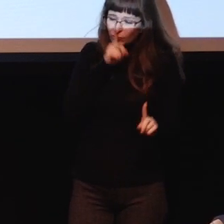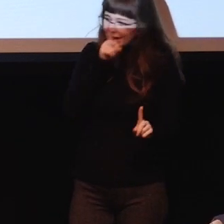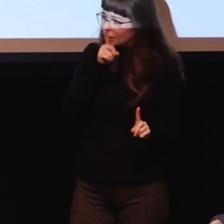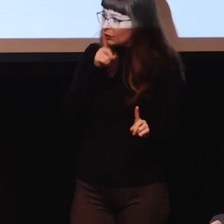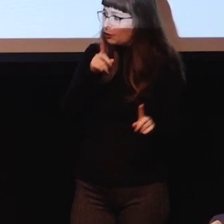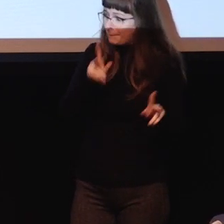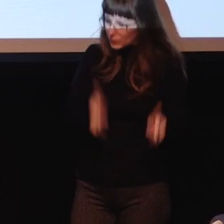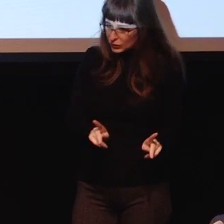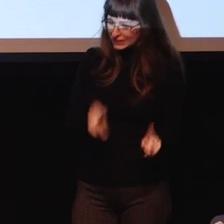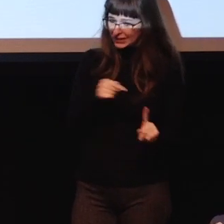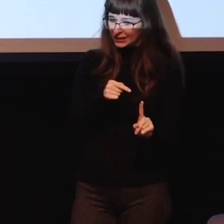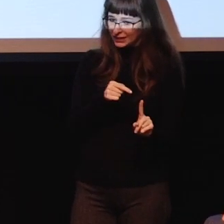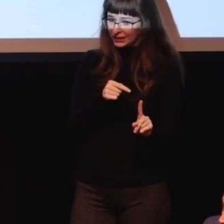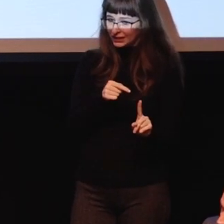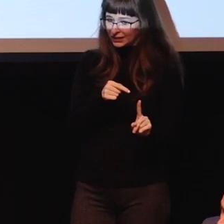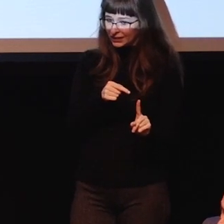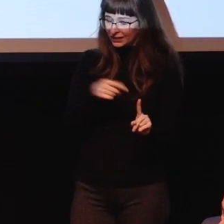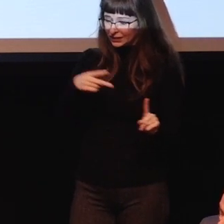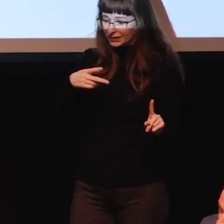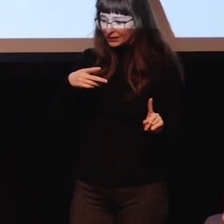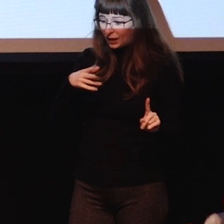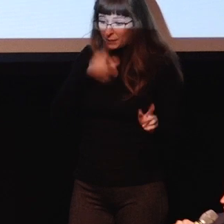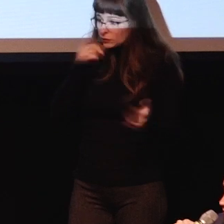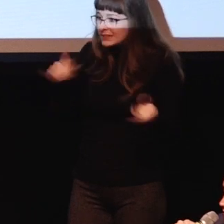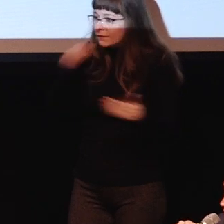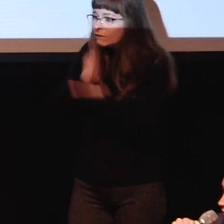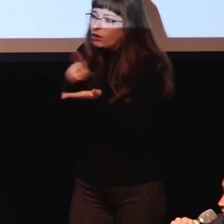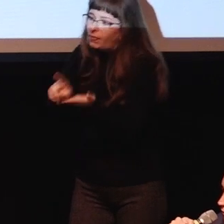And Peter... He made you fall in love with him, and I fell in love with him.